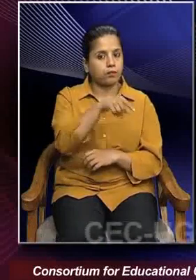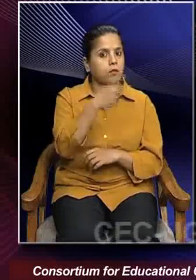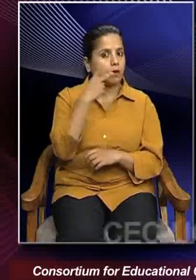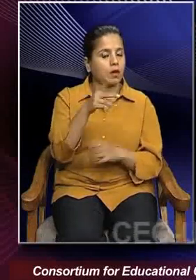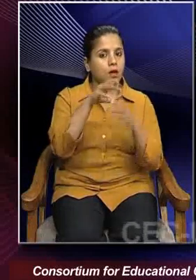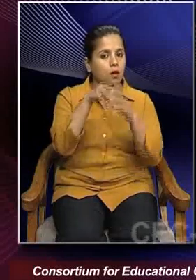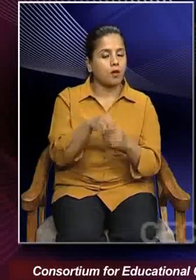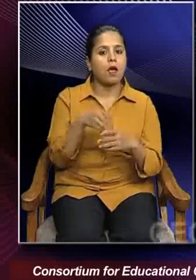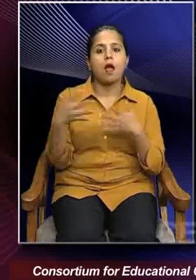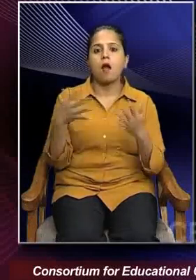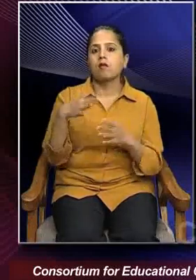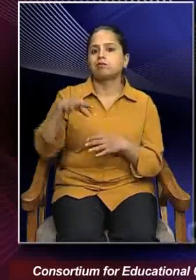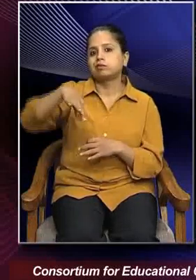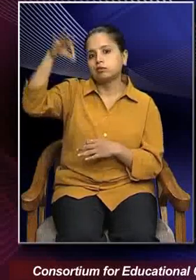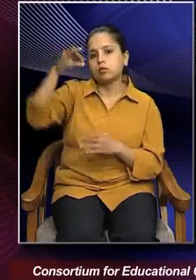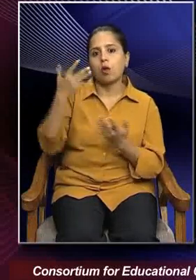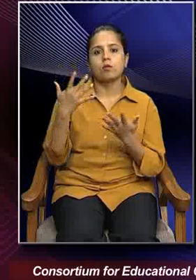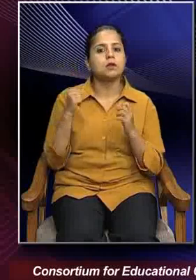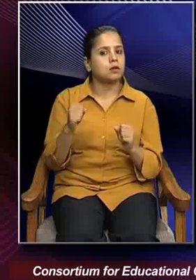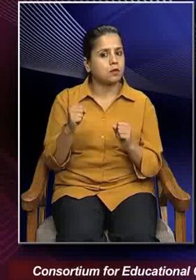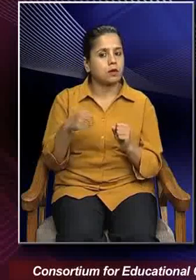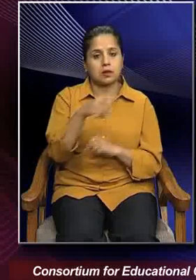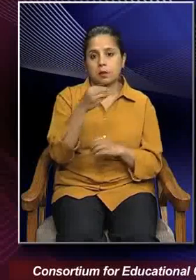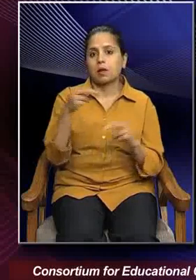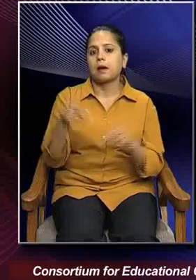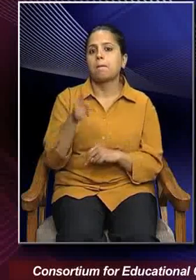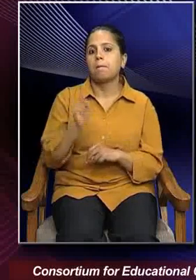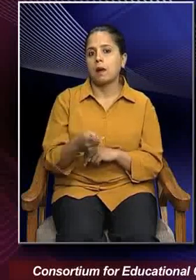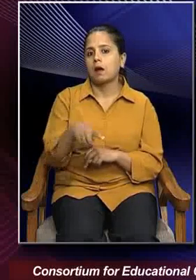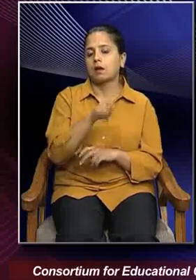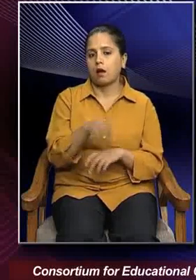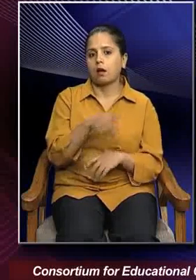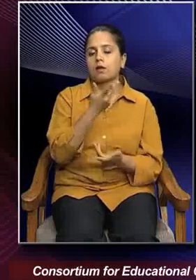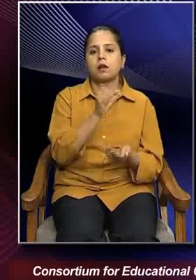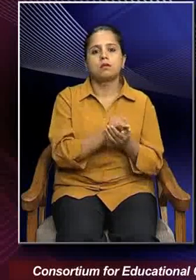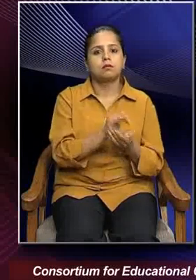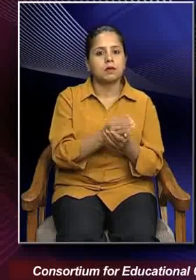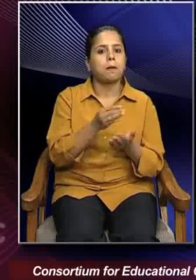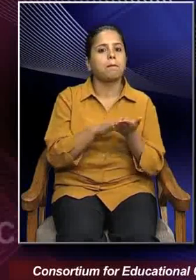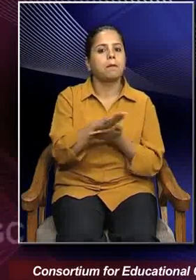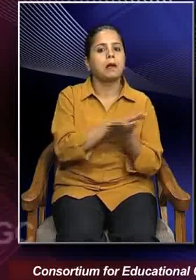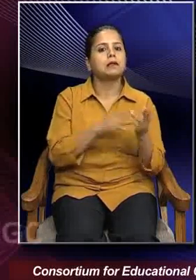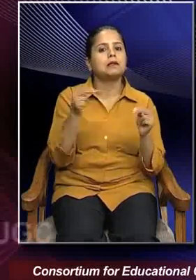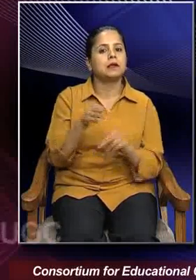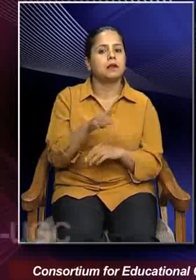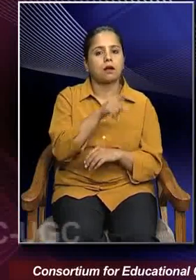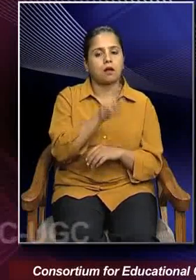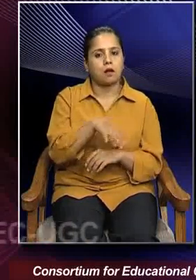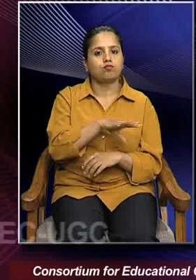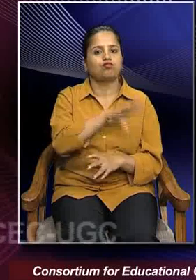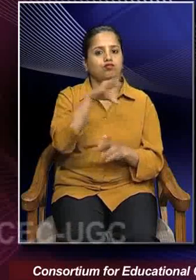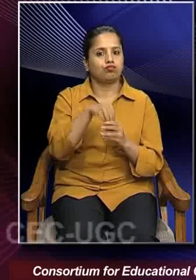in the air. And they need something on which they can be contained, or they need a basis on which they can